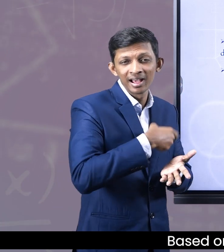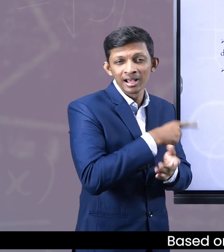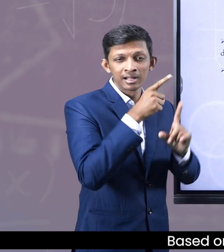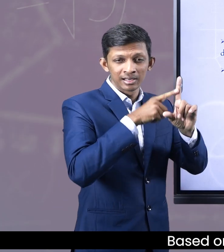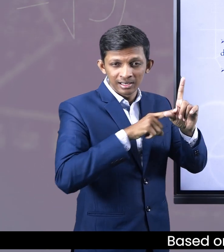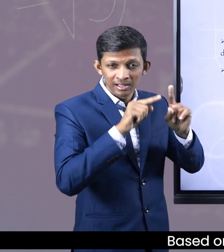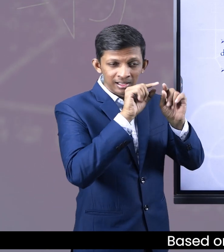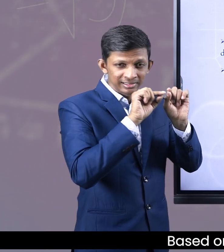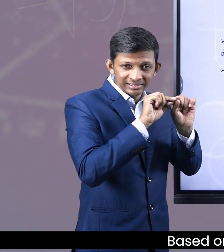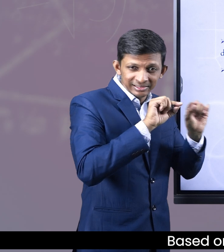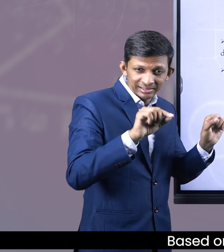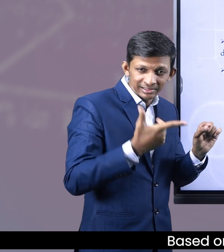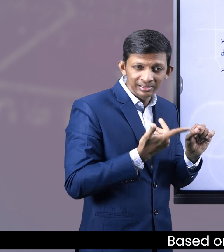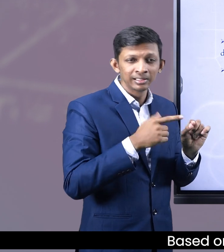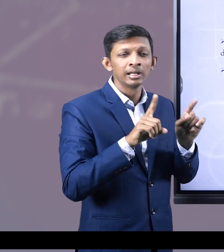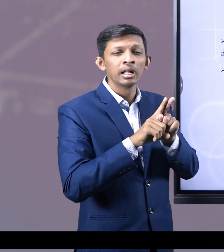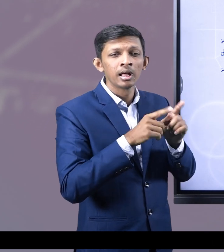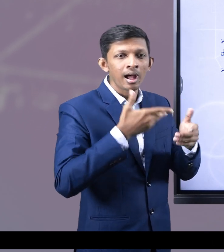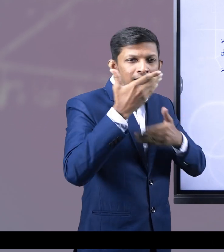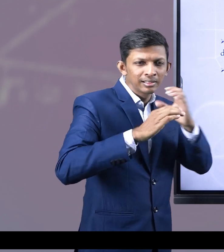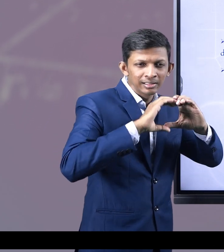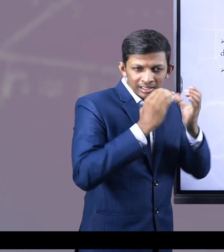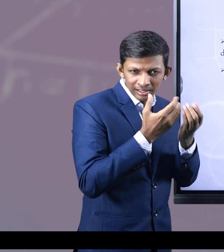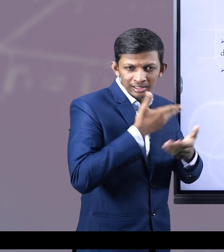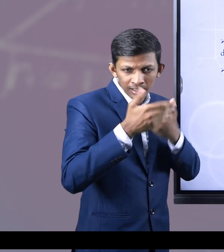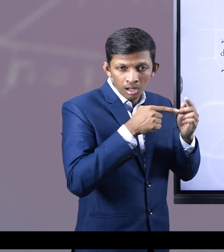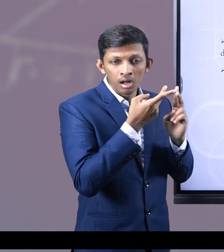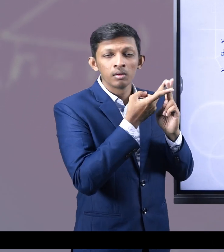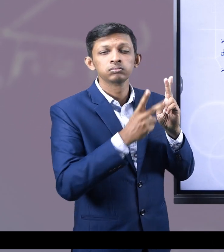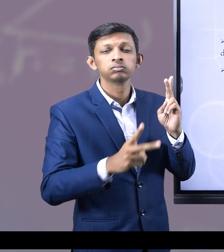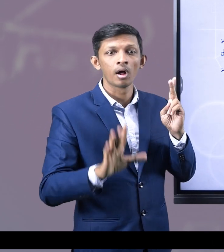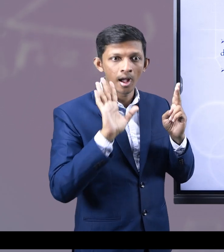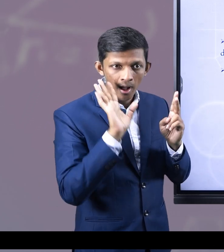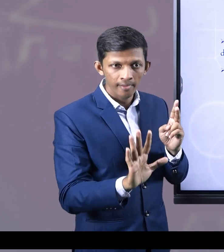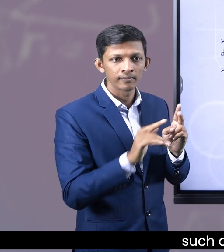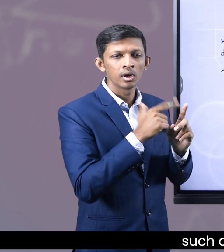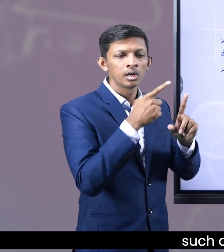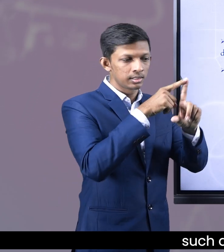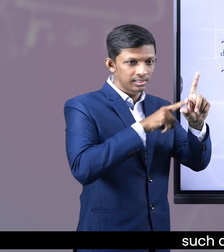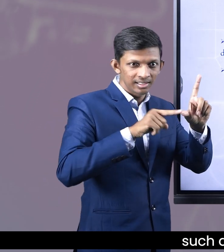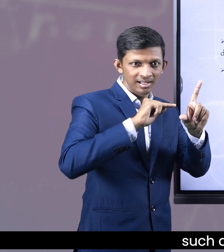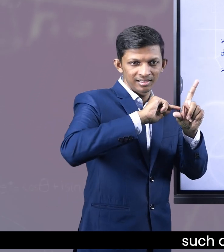Based on these angles and the lines, it is further classified into different types such as complementary